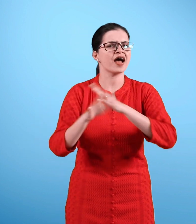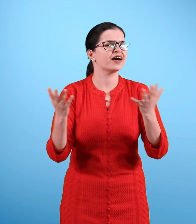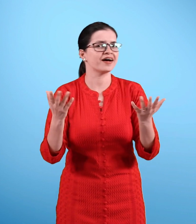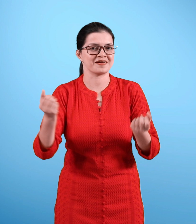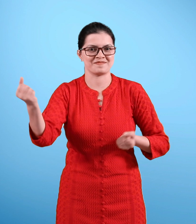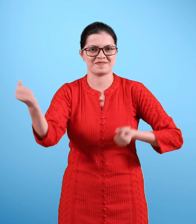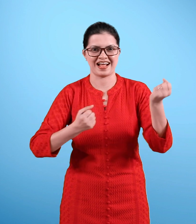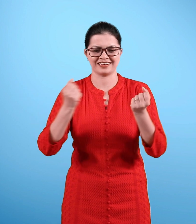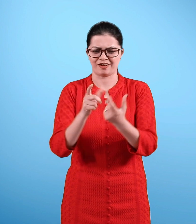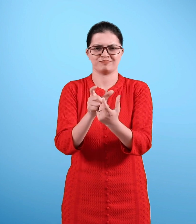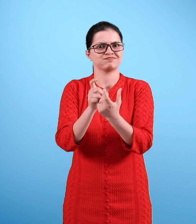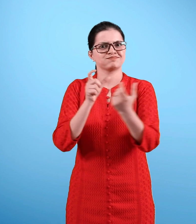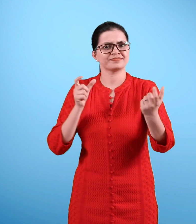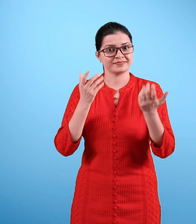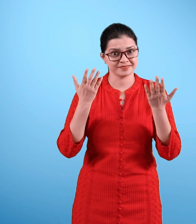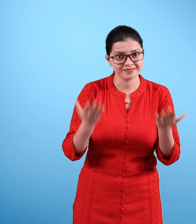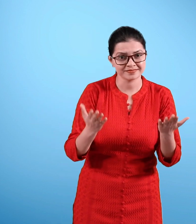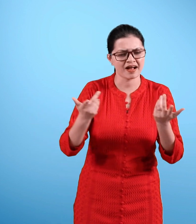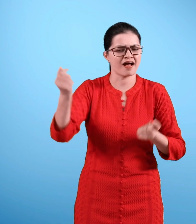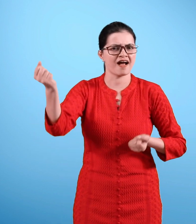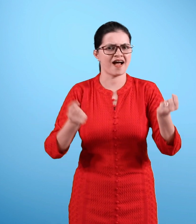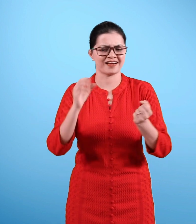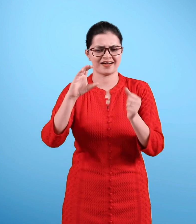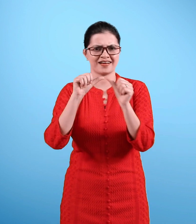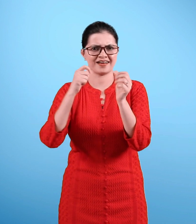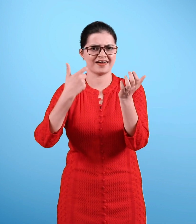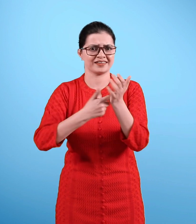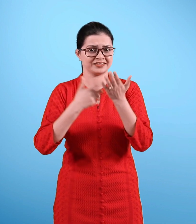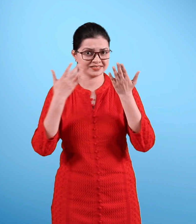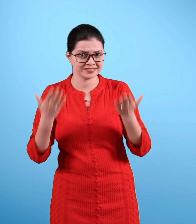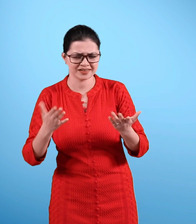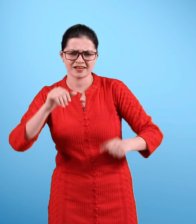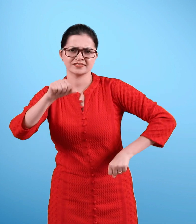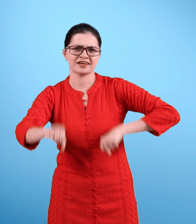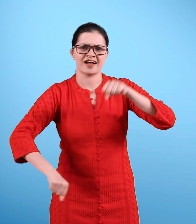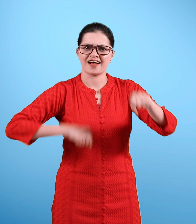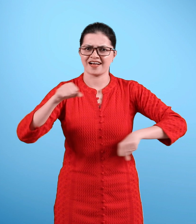to school, we see things like buses, cars, cycles,